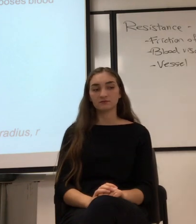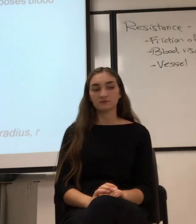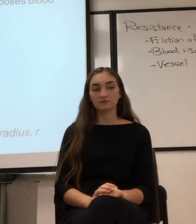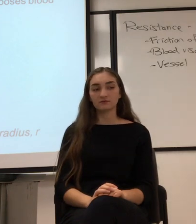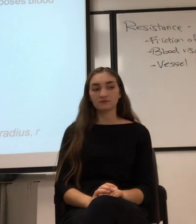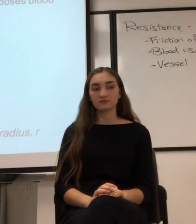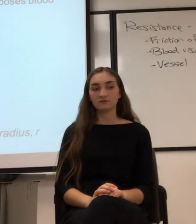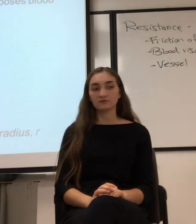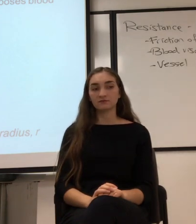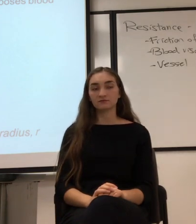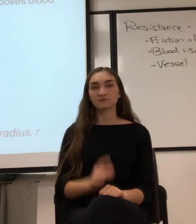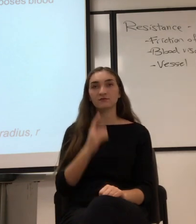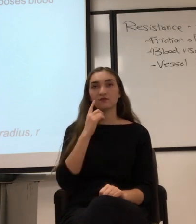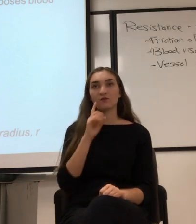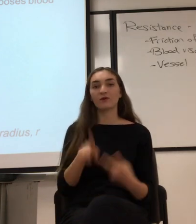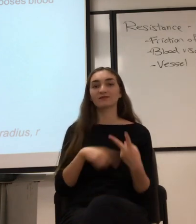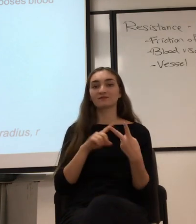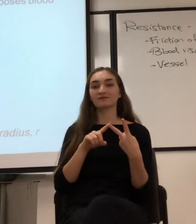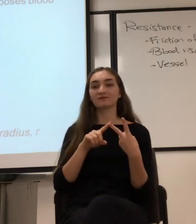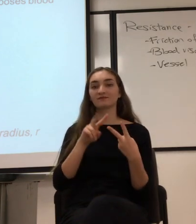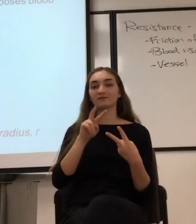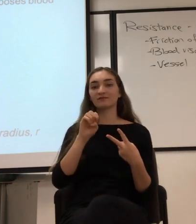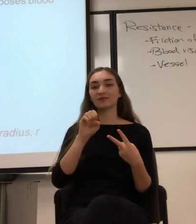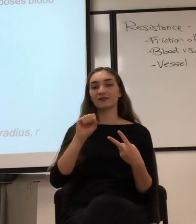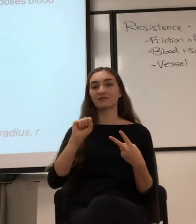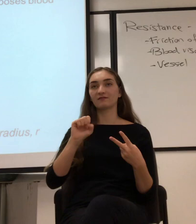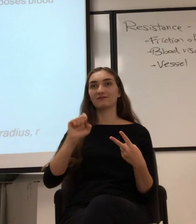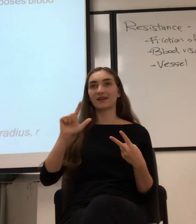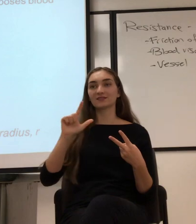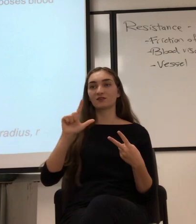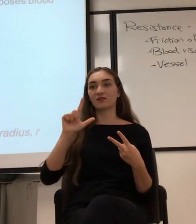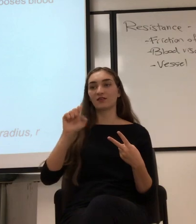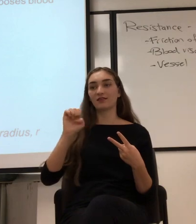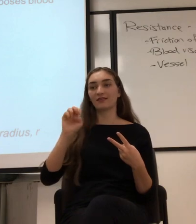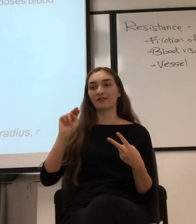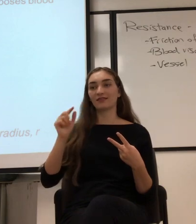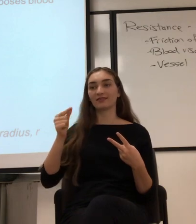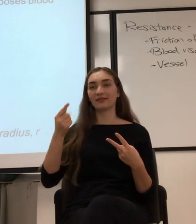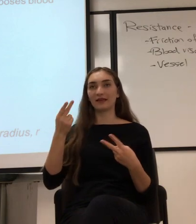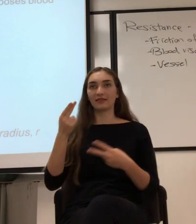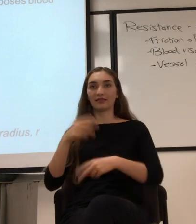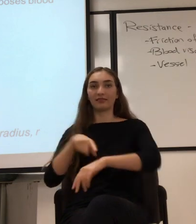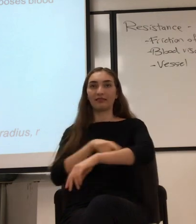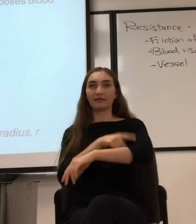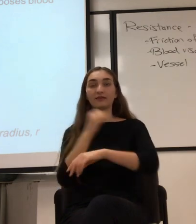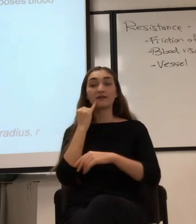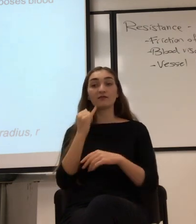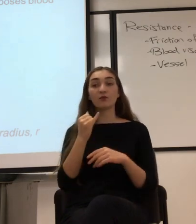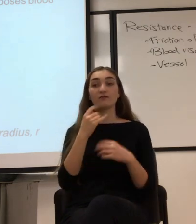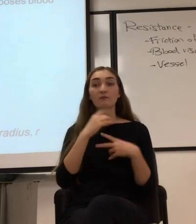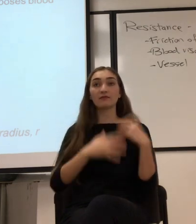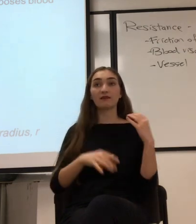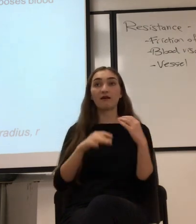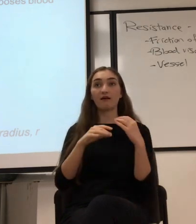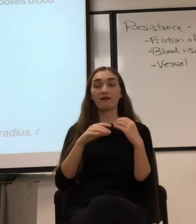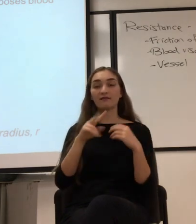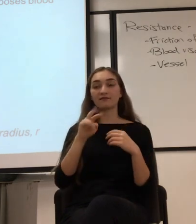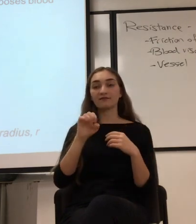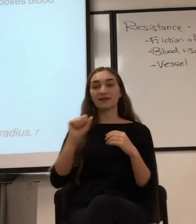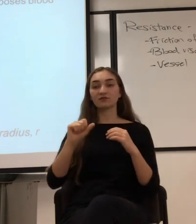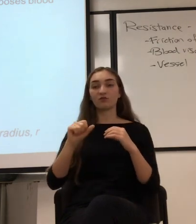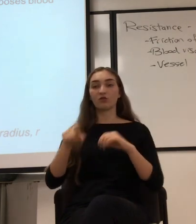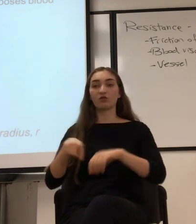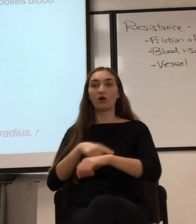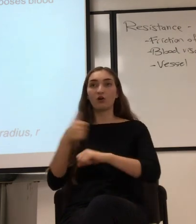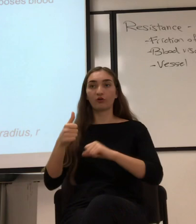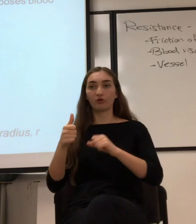So what we say for vessel length is, all things being equal, if you have a blood vessel that's longer, the longer